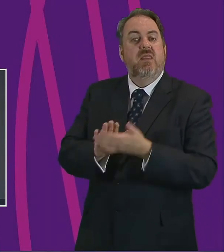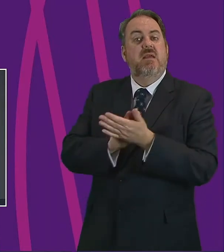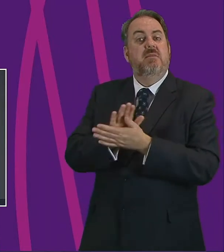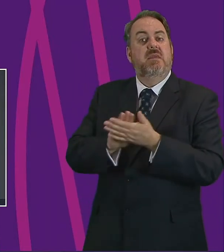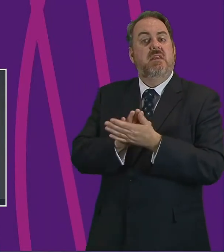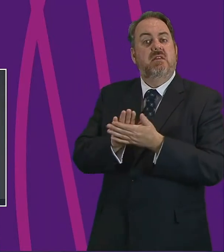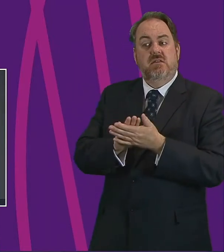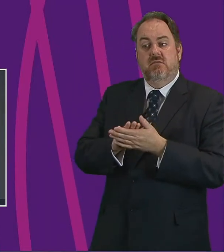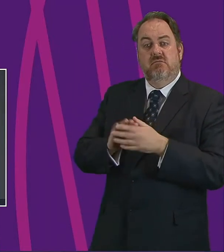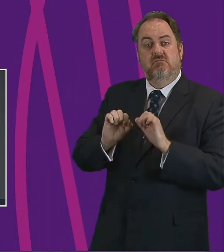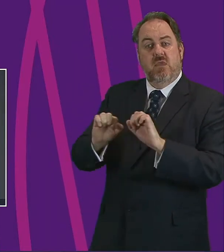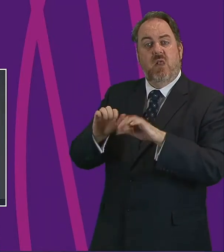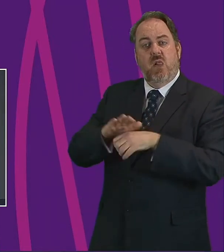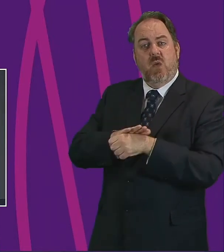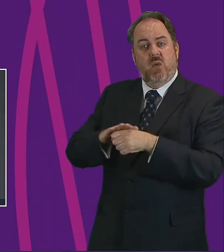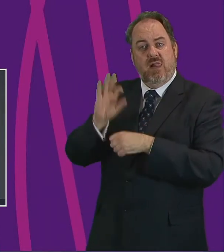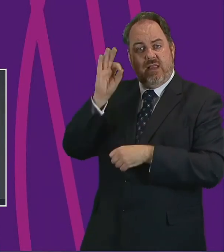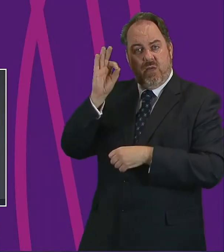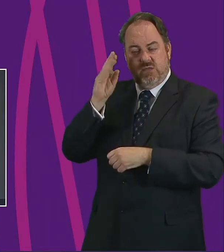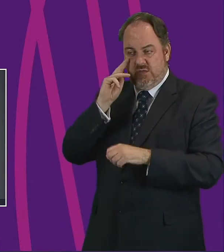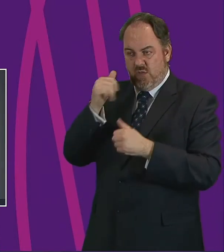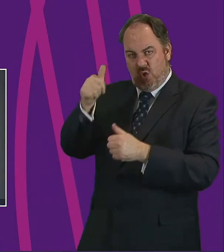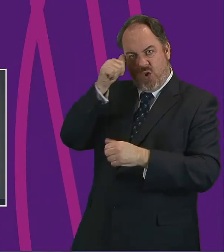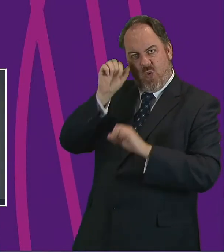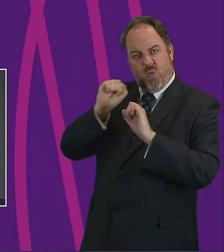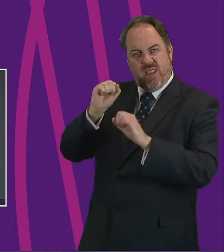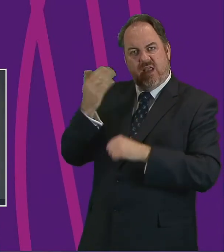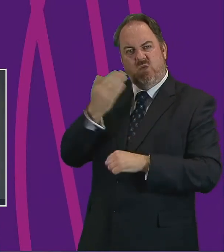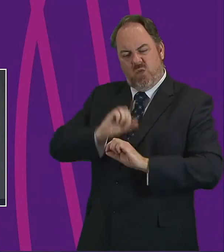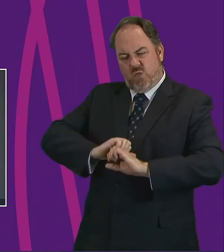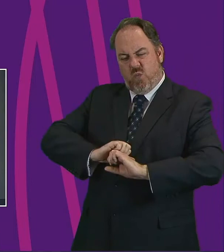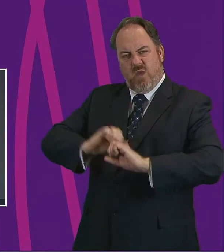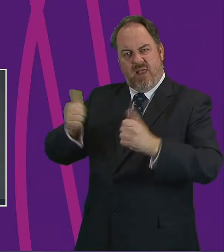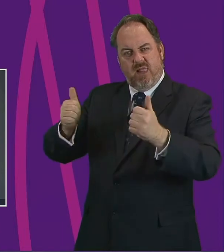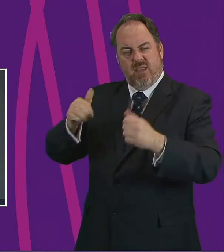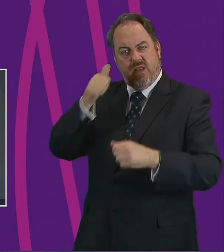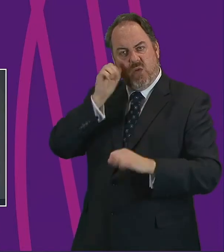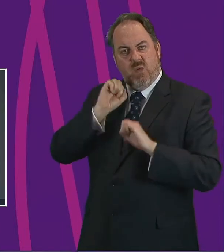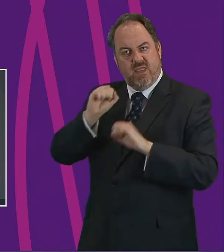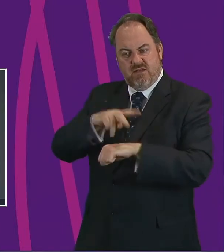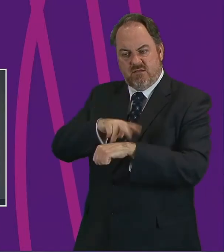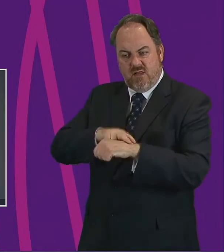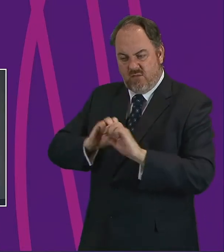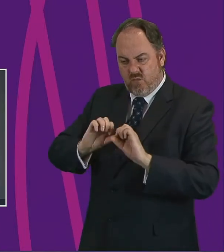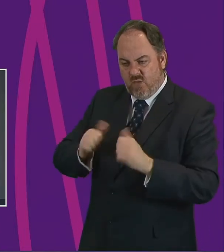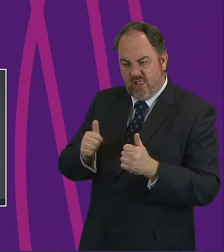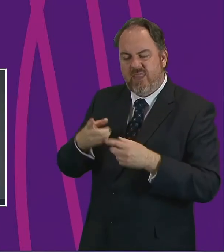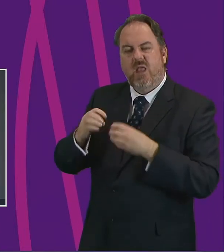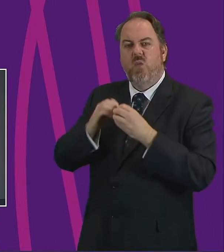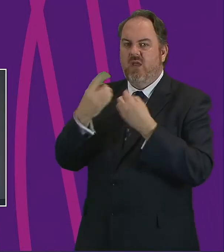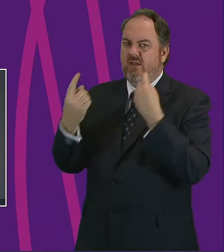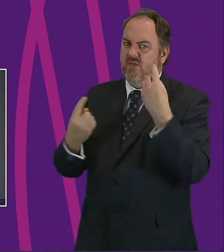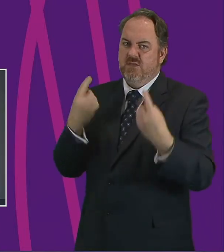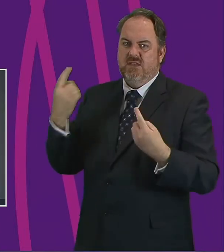and schools will be best placed to undertake their workforce planning with that degree of flexibility at their hand.